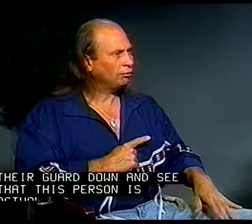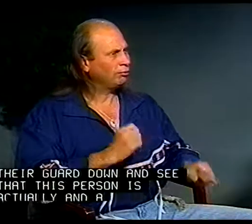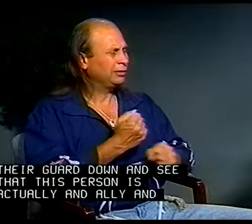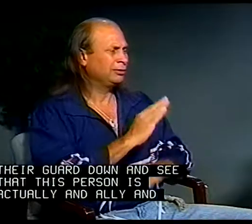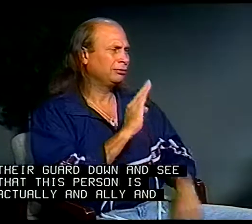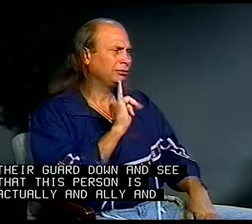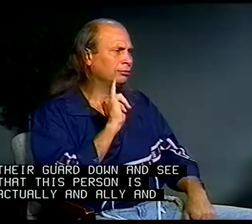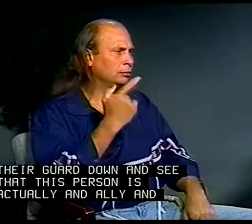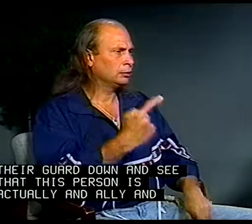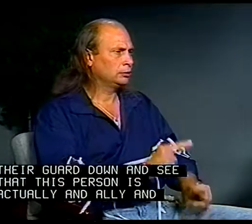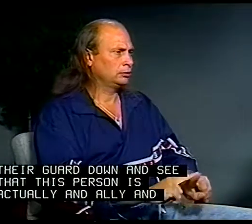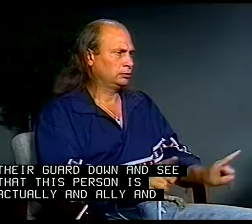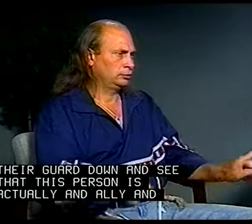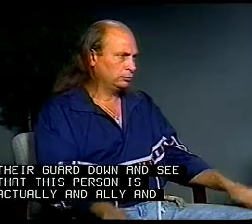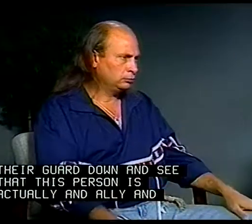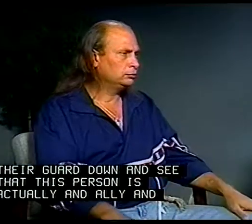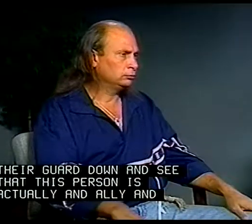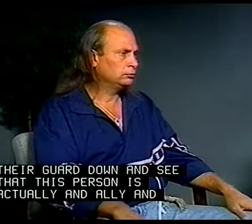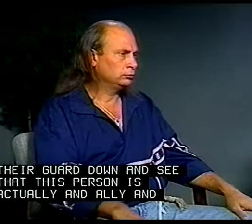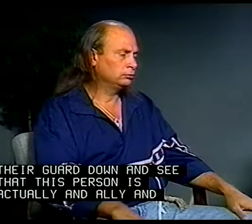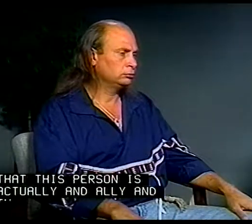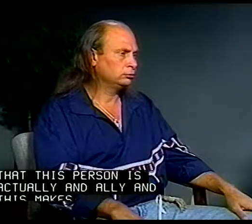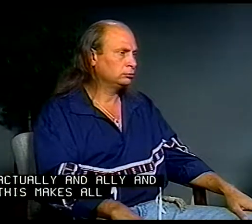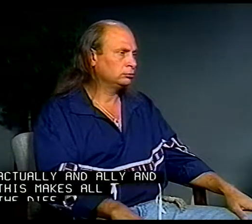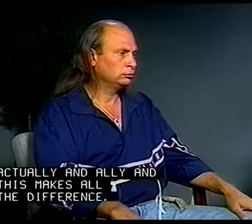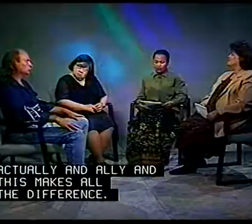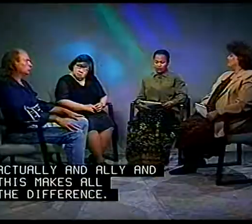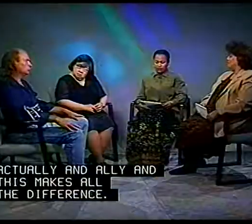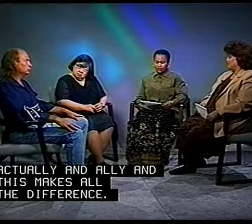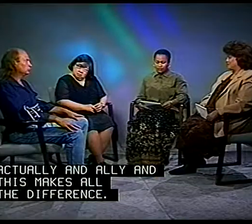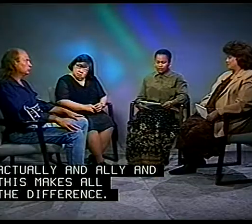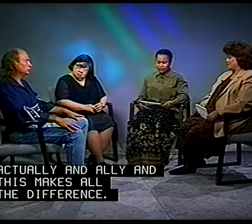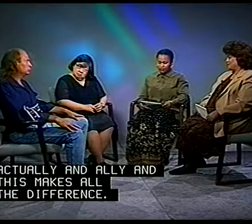this person is actually an ally, and that makes all the difference.